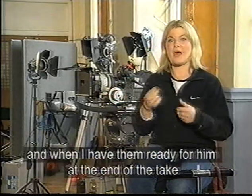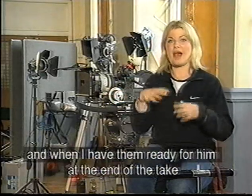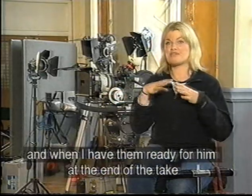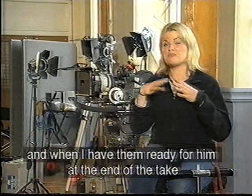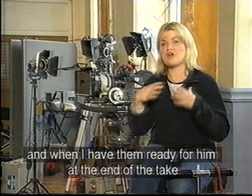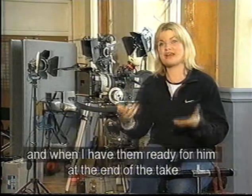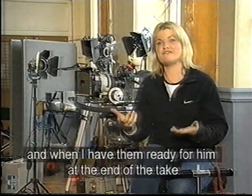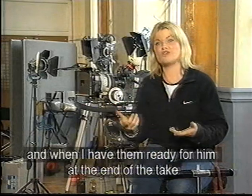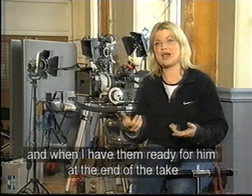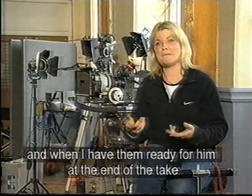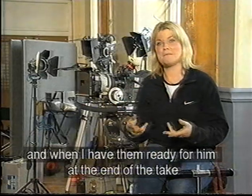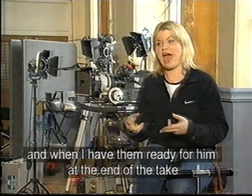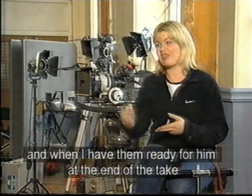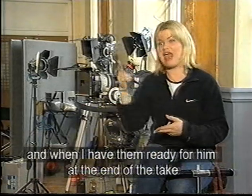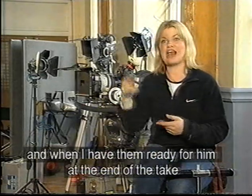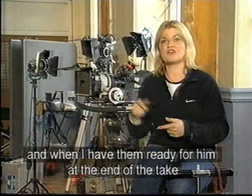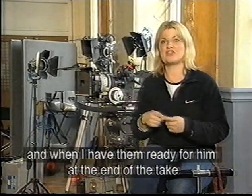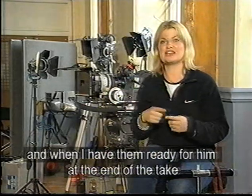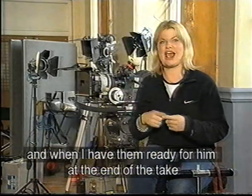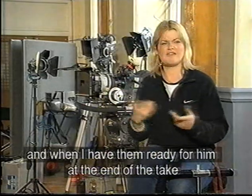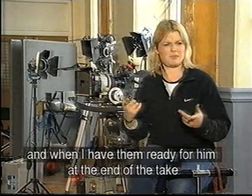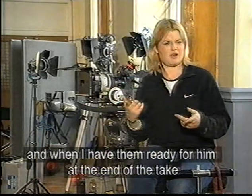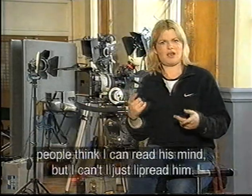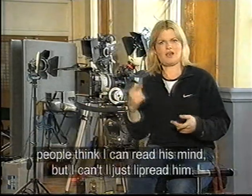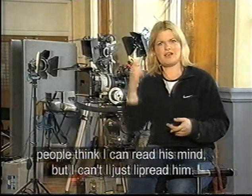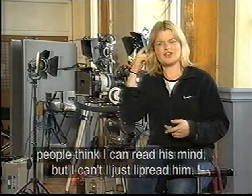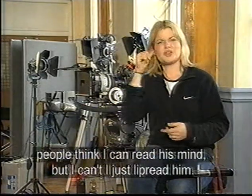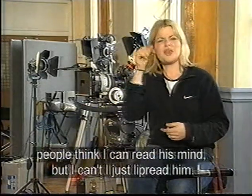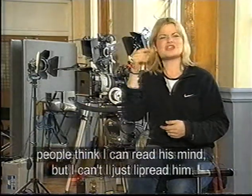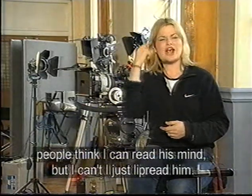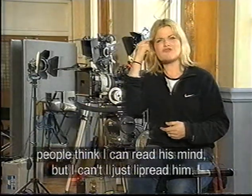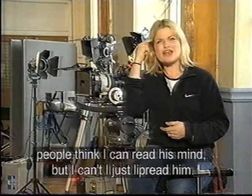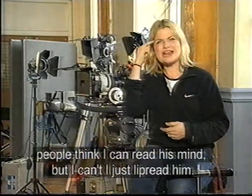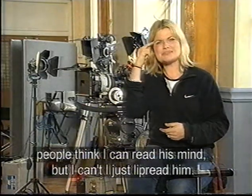have them ready for him at the end of the take. You can read his mind.